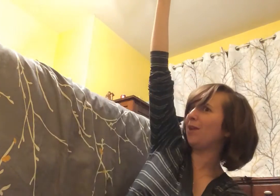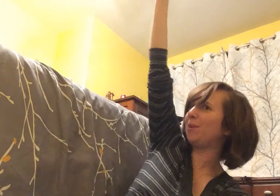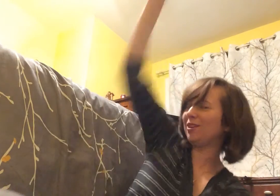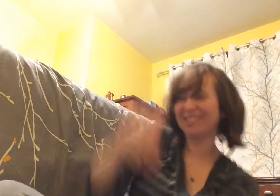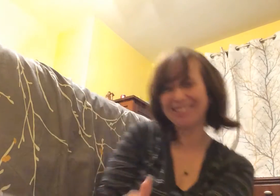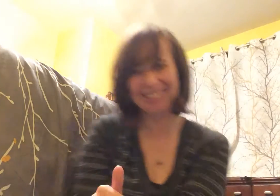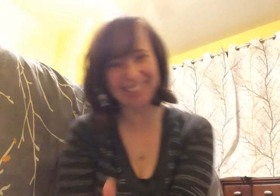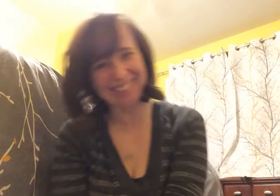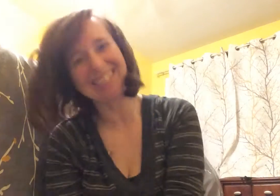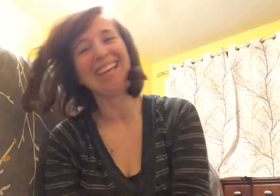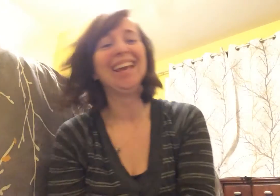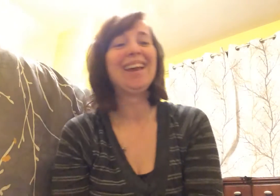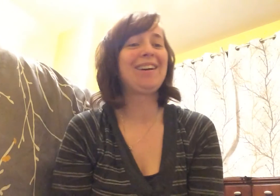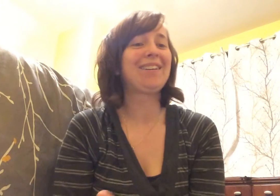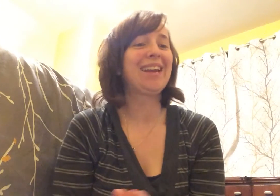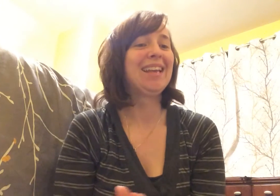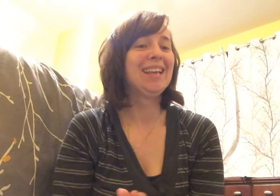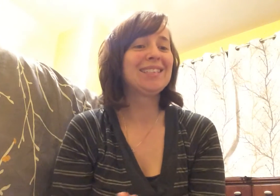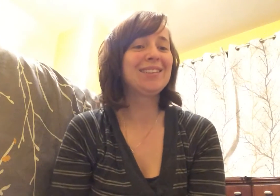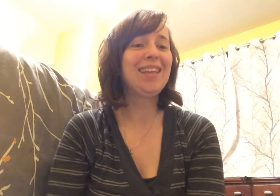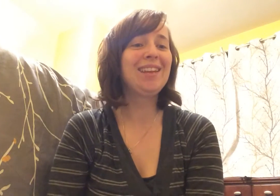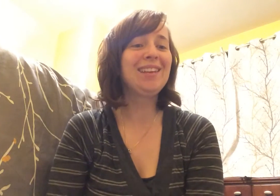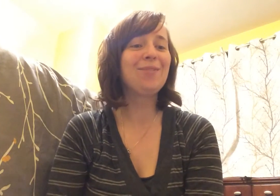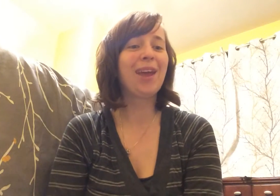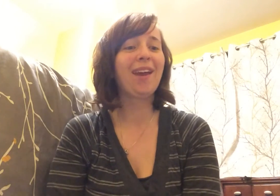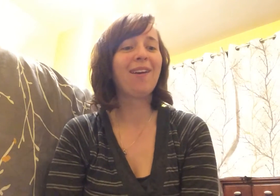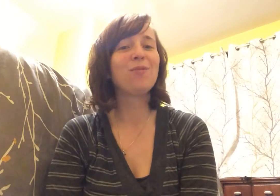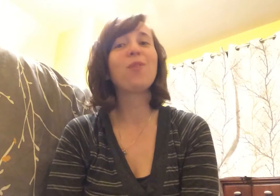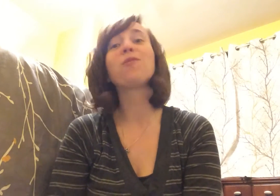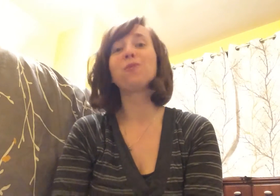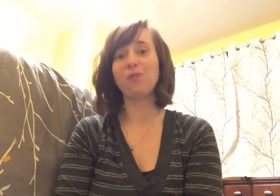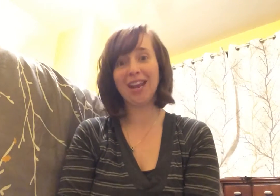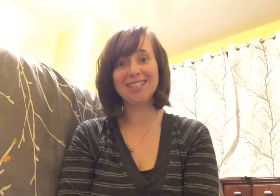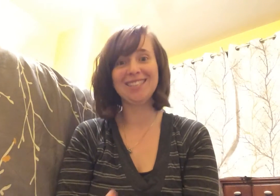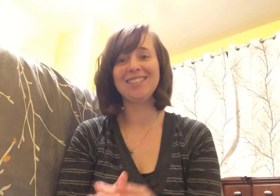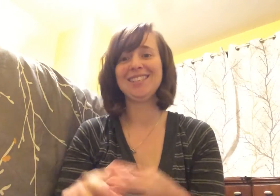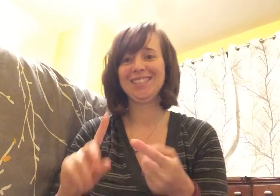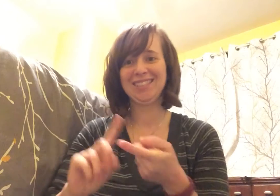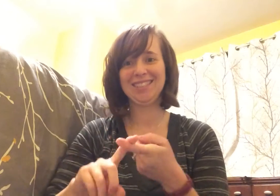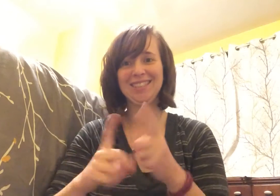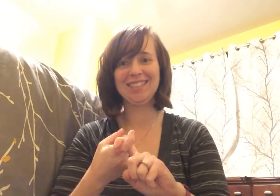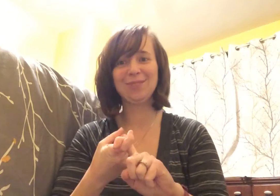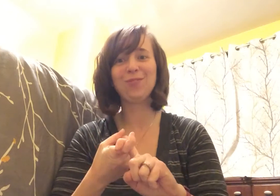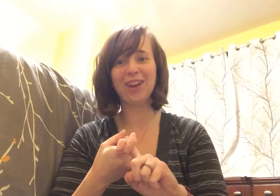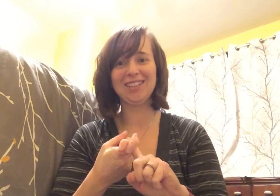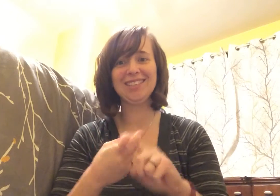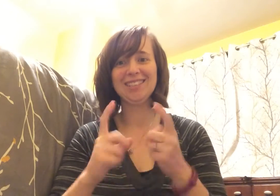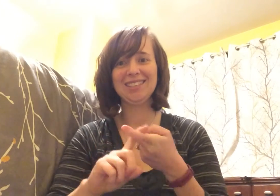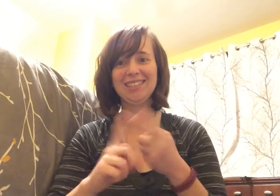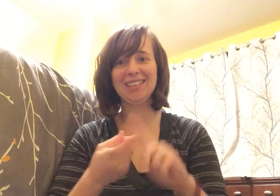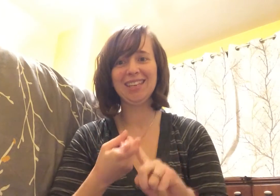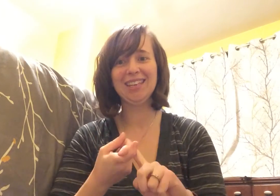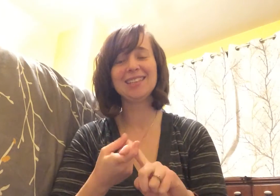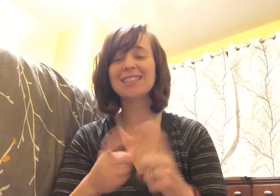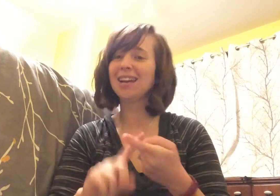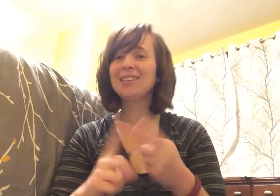here. All right. So then you have friend. This is friend. Okay, you just kind of